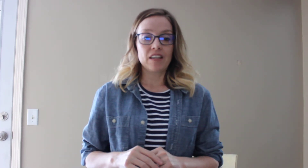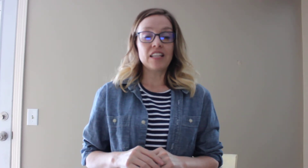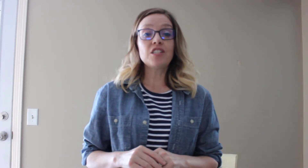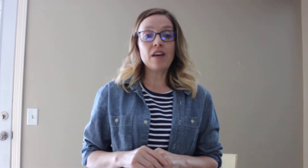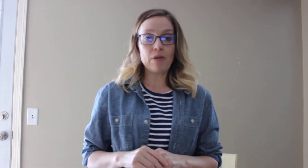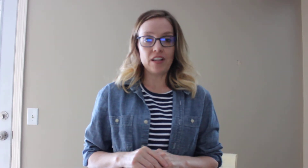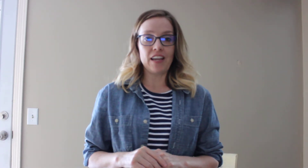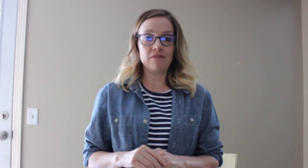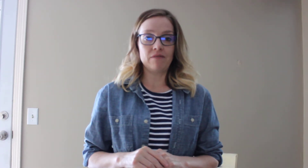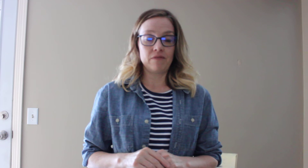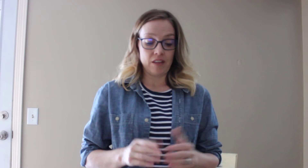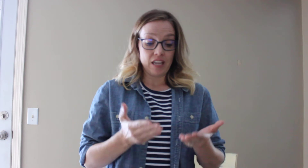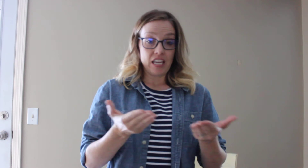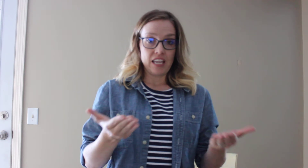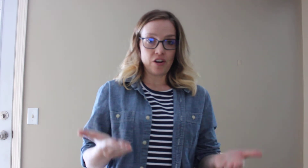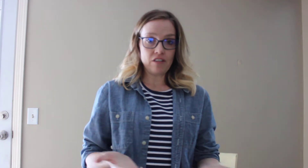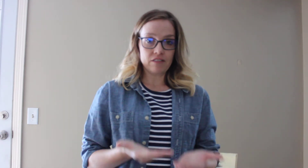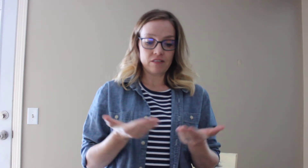Let's do that part again. Here.